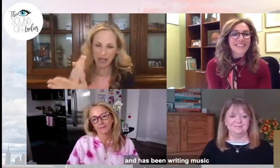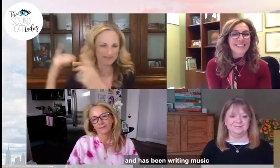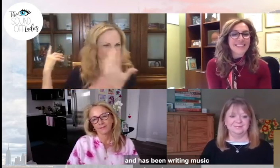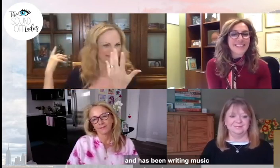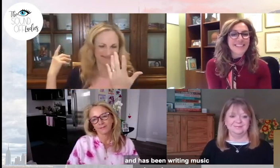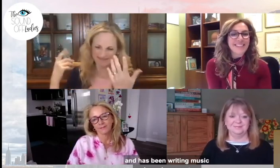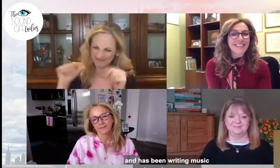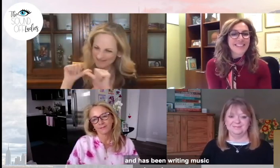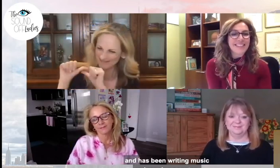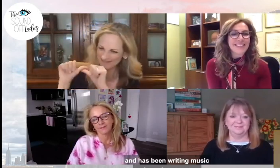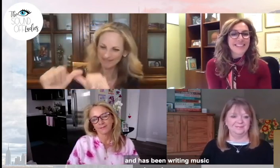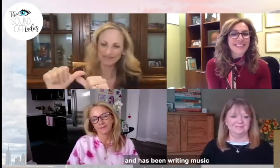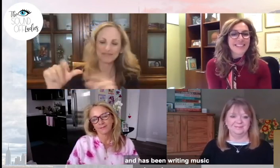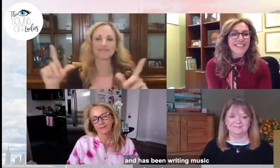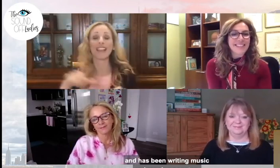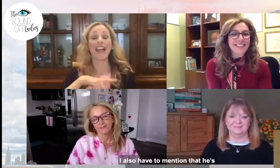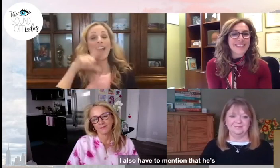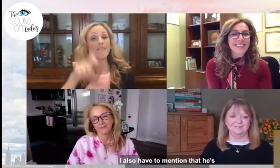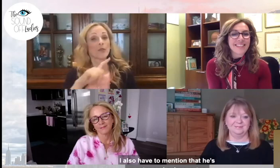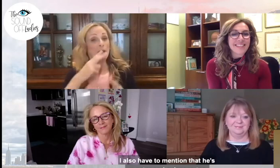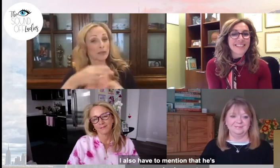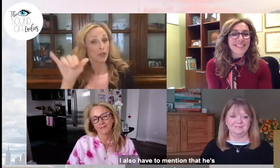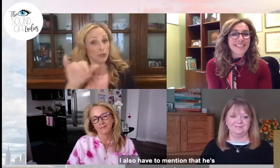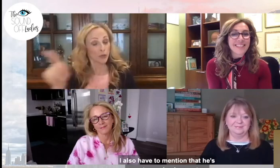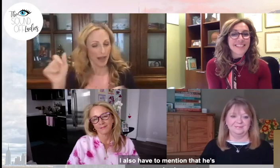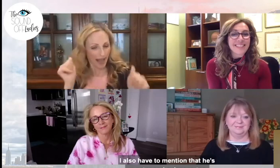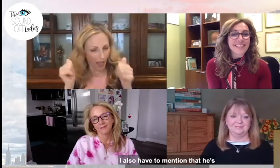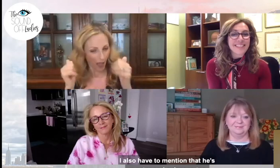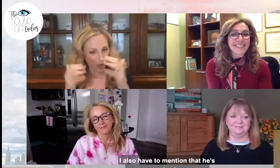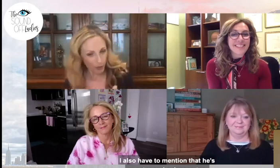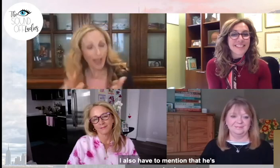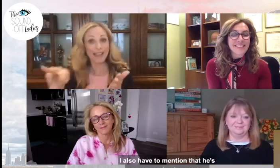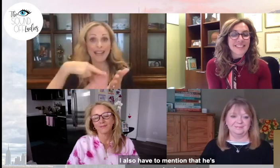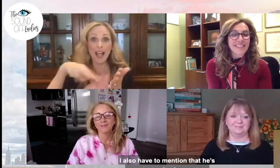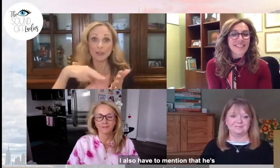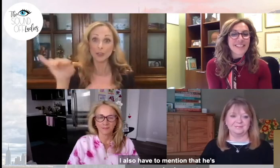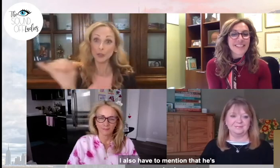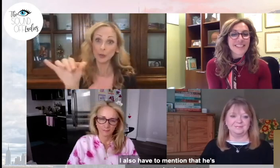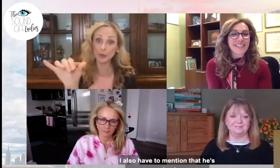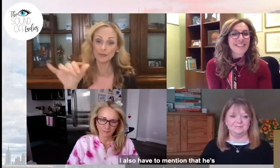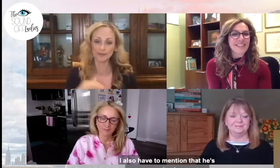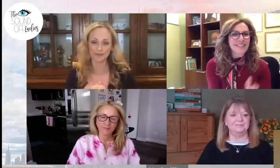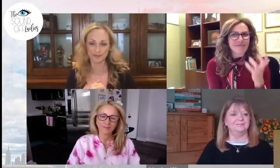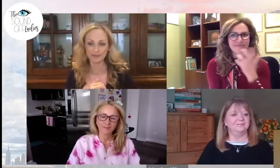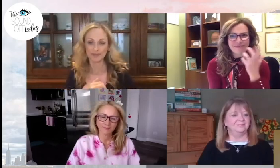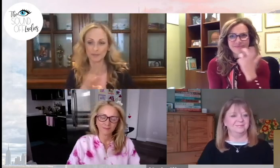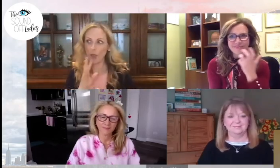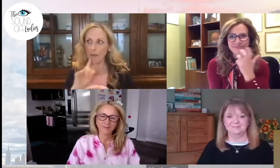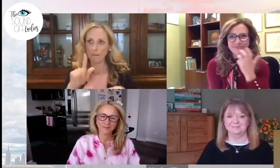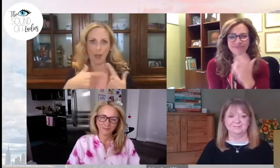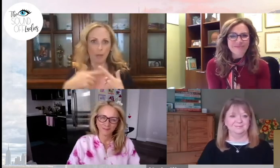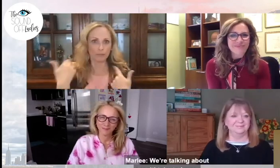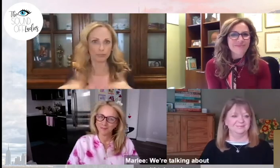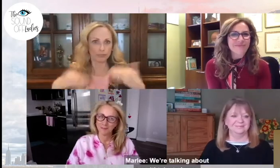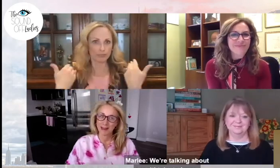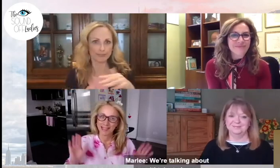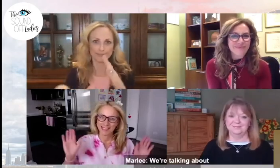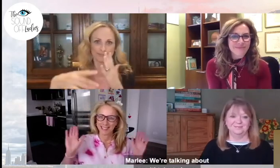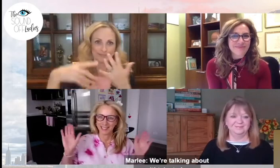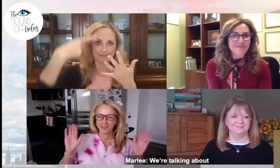He never stopped. He always continued. He's also an actor and a dancer as well.